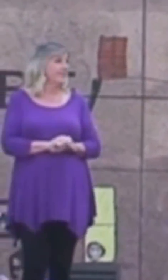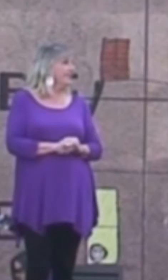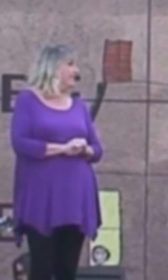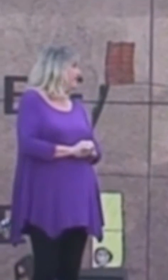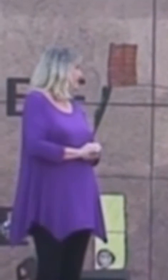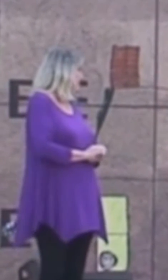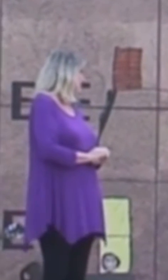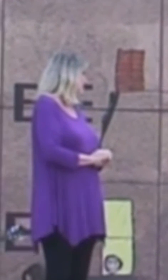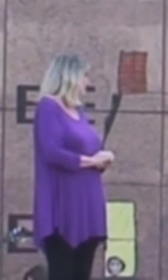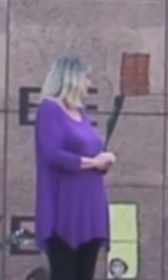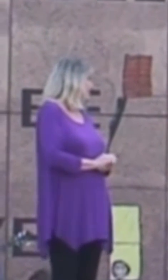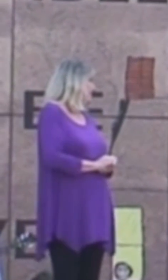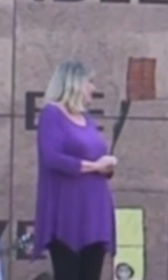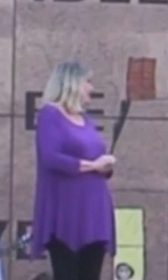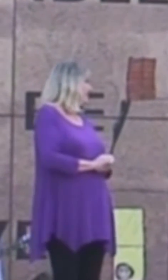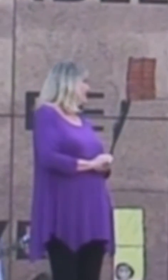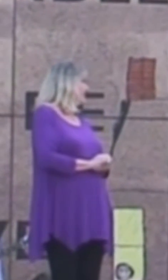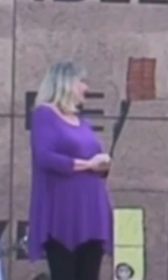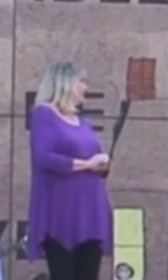Yeah.